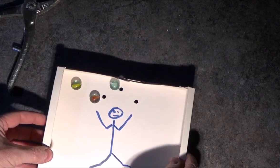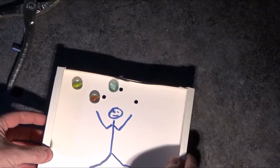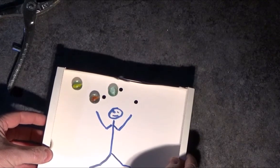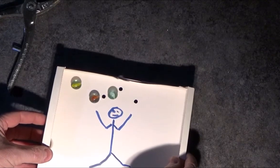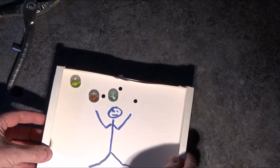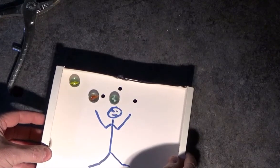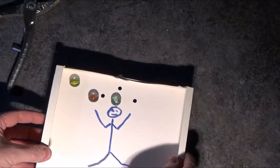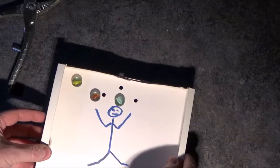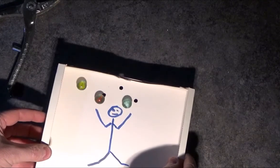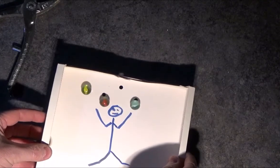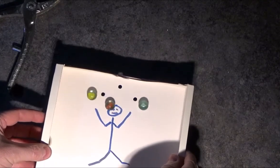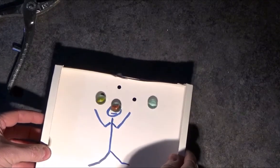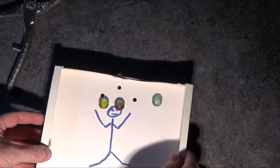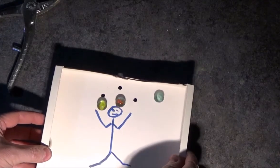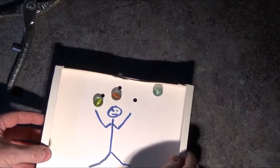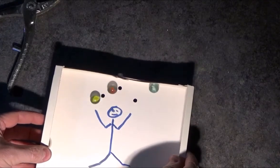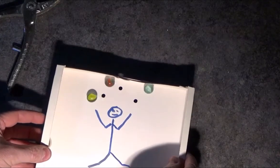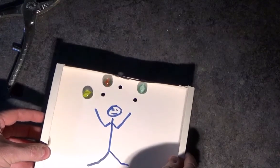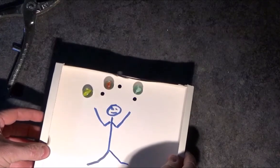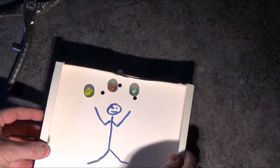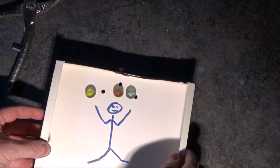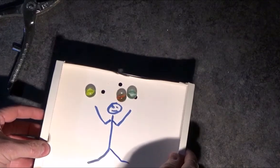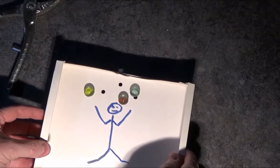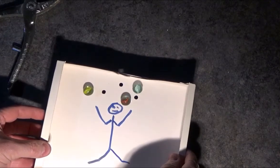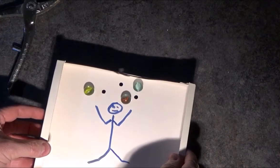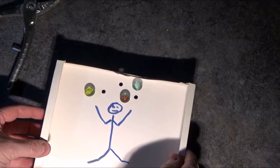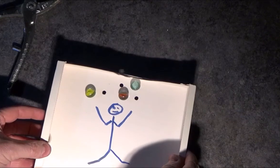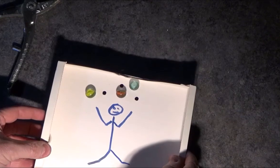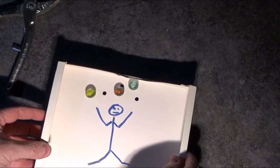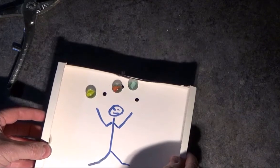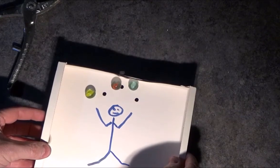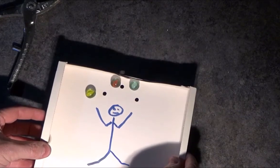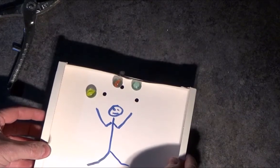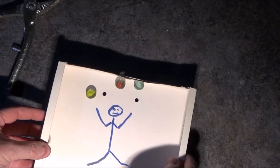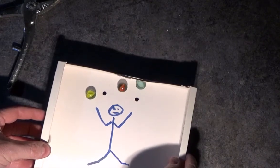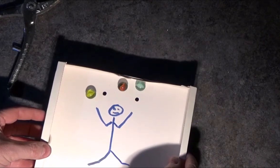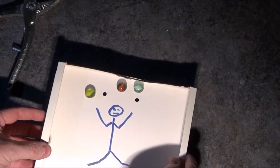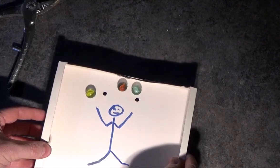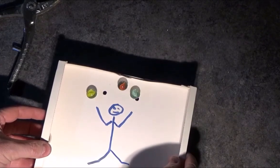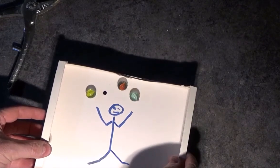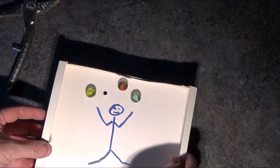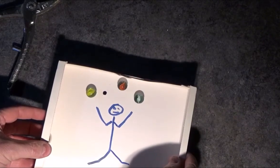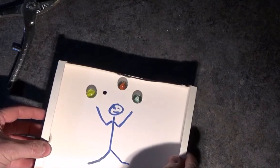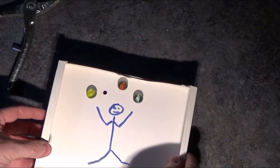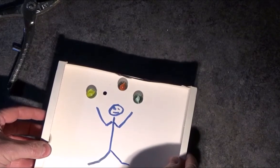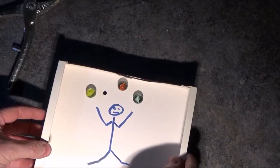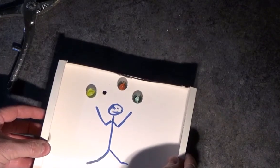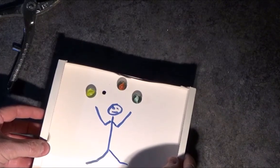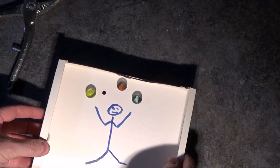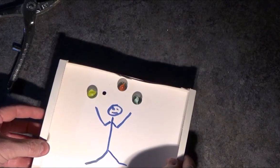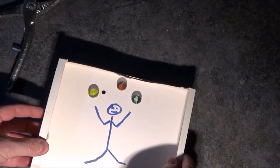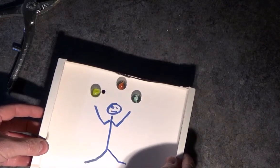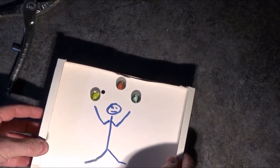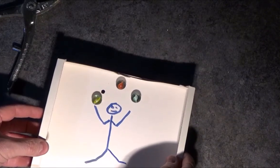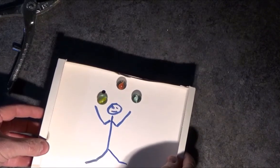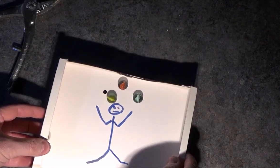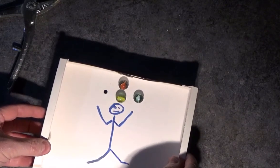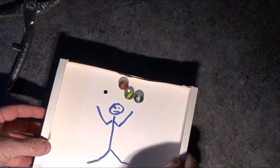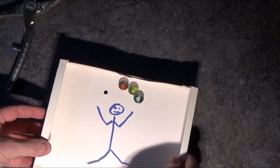Oh, this is actually quite difficult. And so I'm then trying to get all of them in. So there's one, two, and